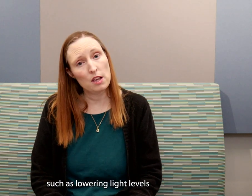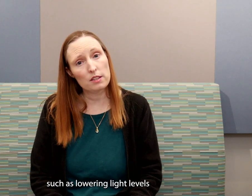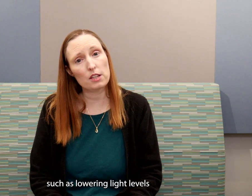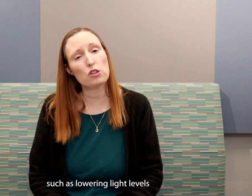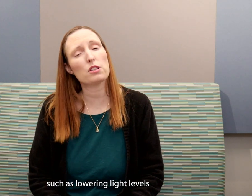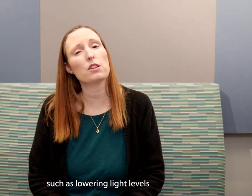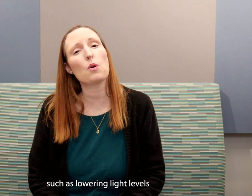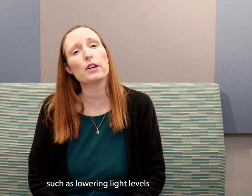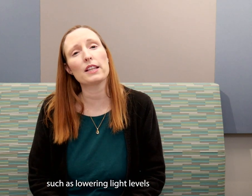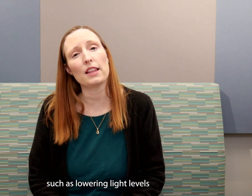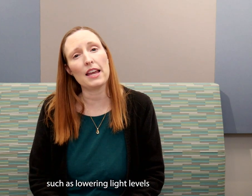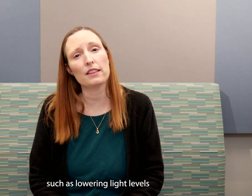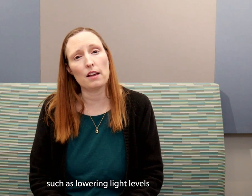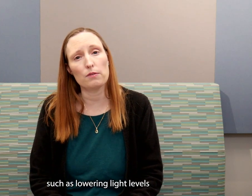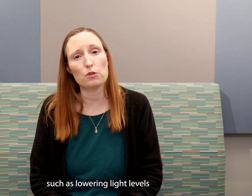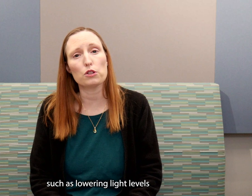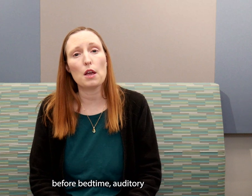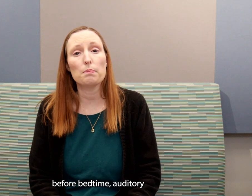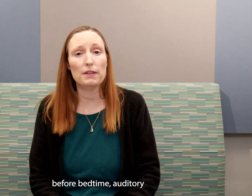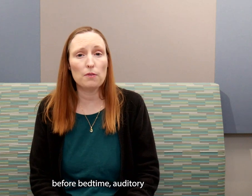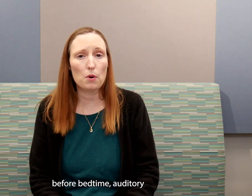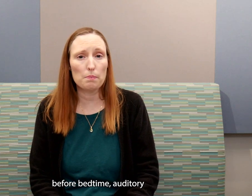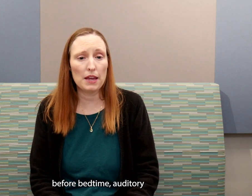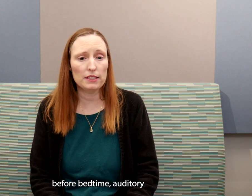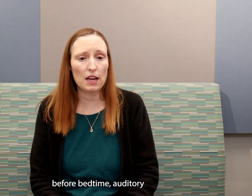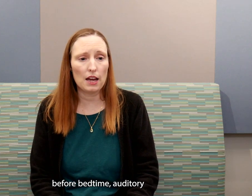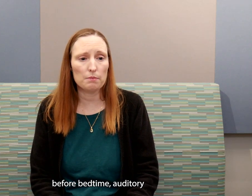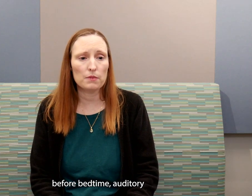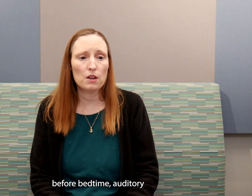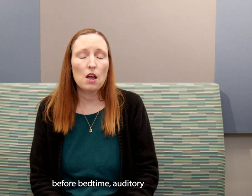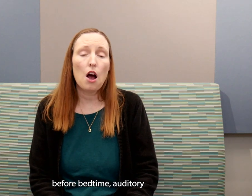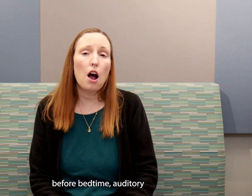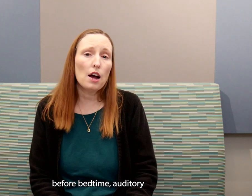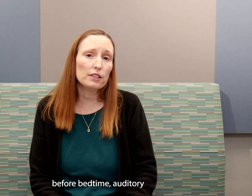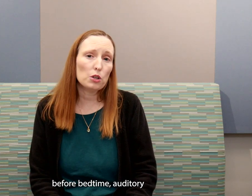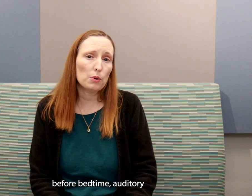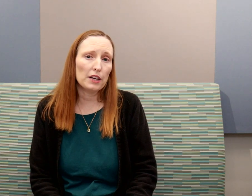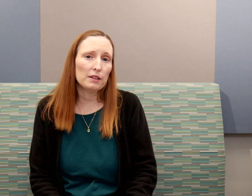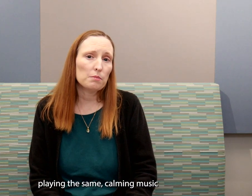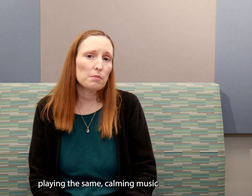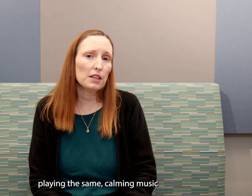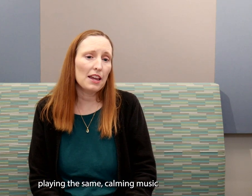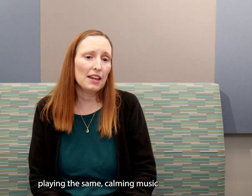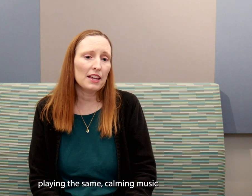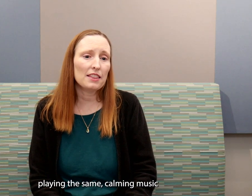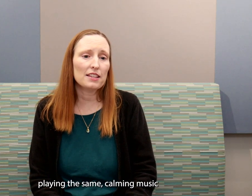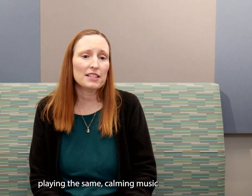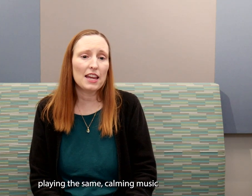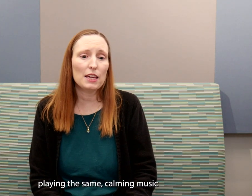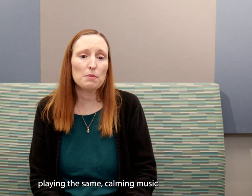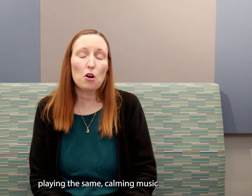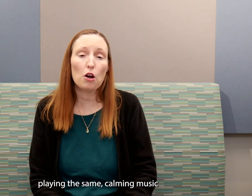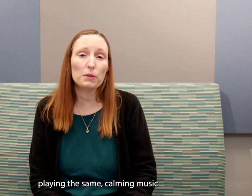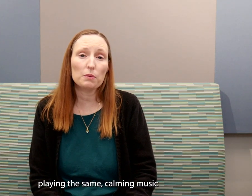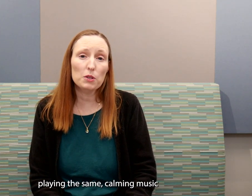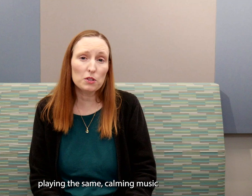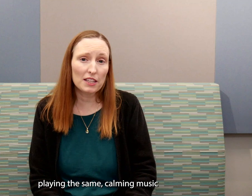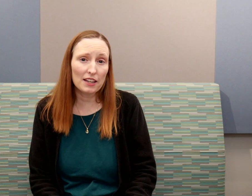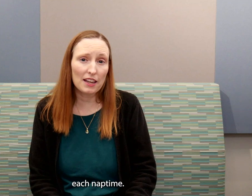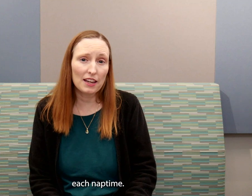such as lowering light levels before bedtime. Auditory, playing the same calming music each